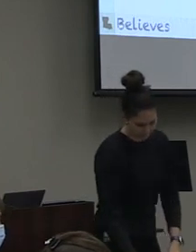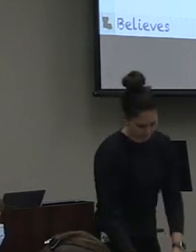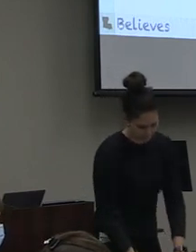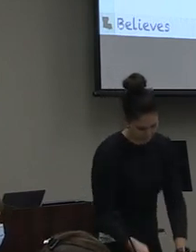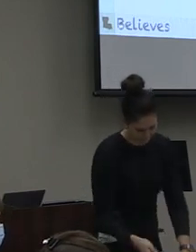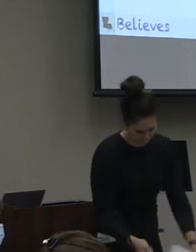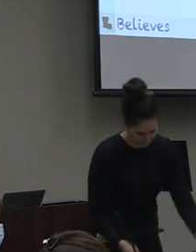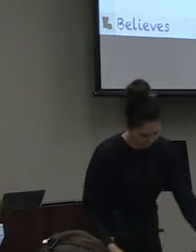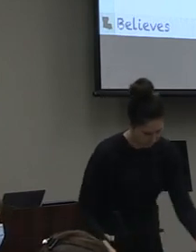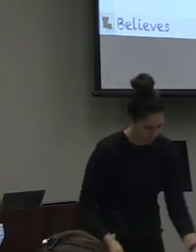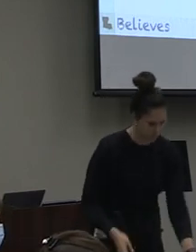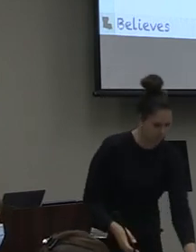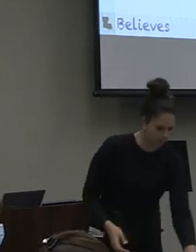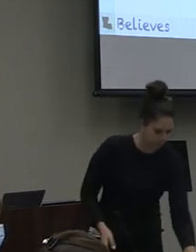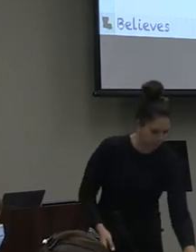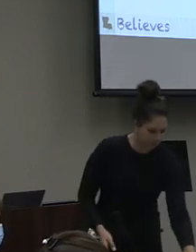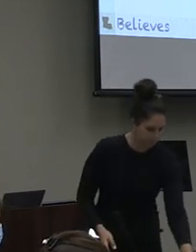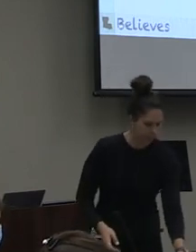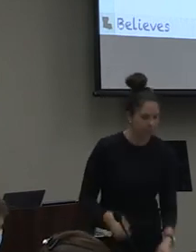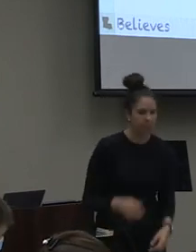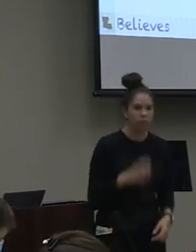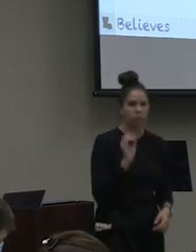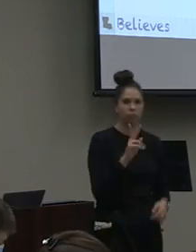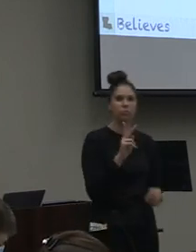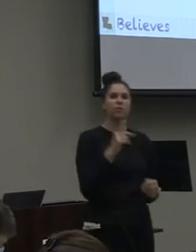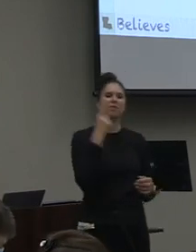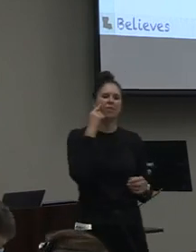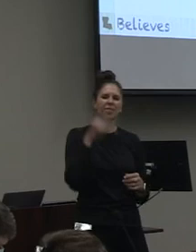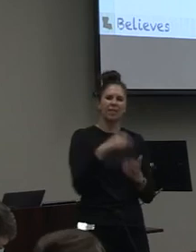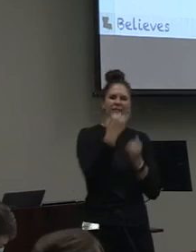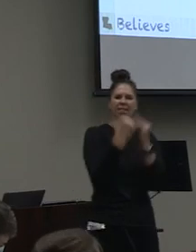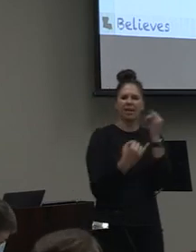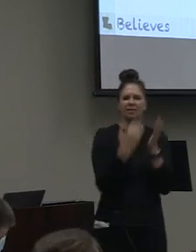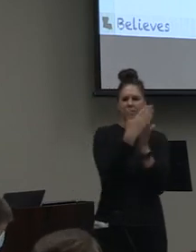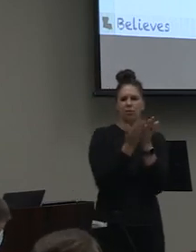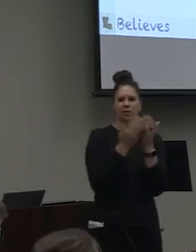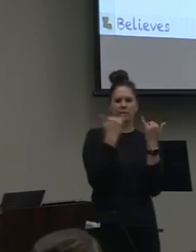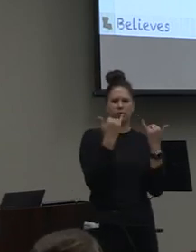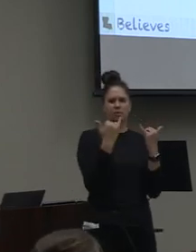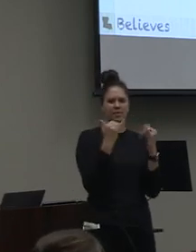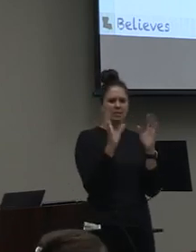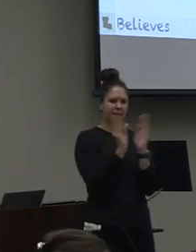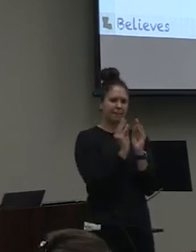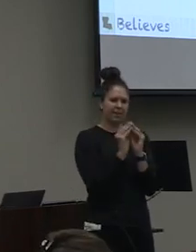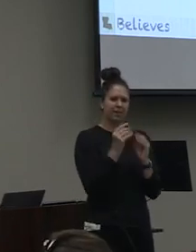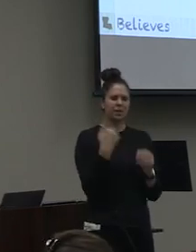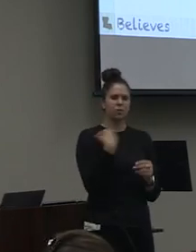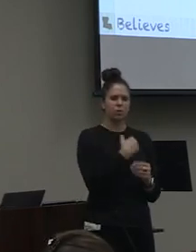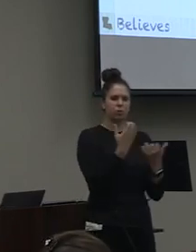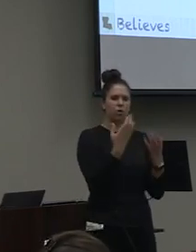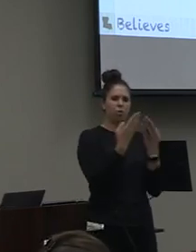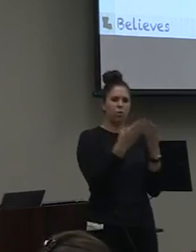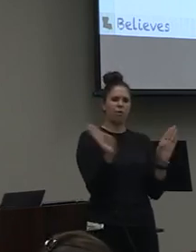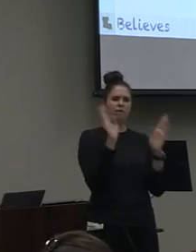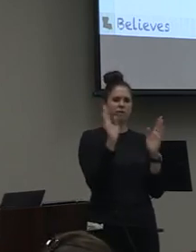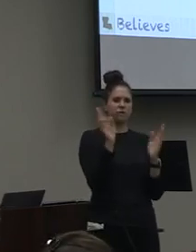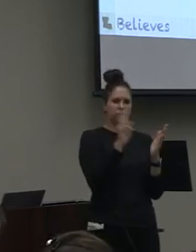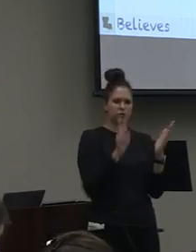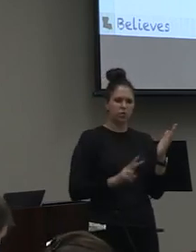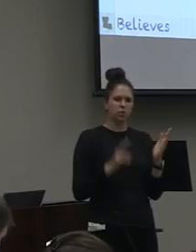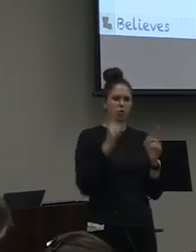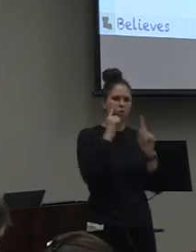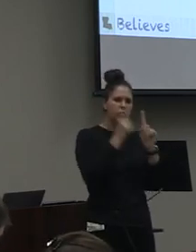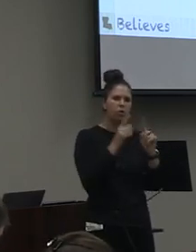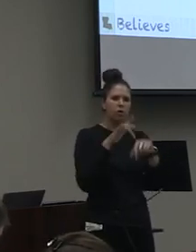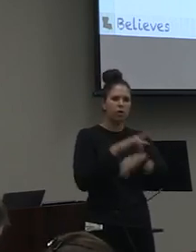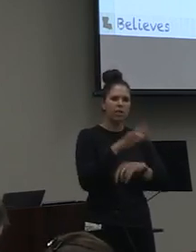Okay, so we just wanted to, in this last portion of today's meeting, overview the goals of the Early Literacy